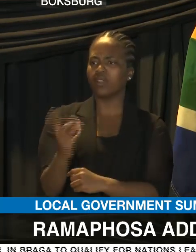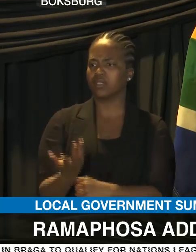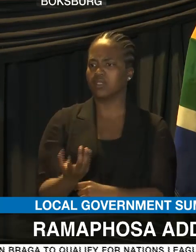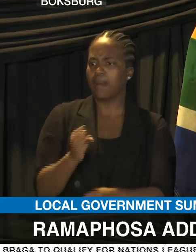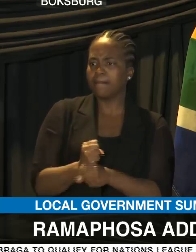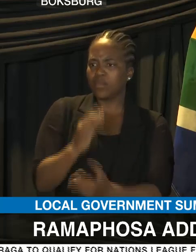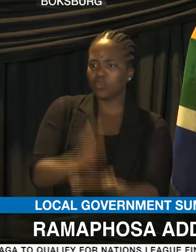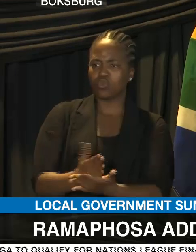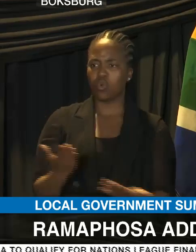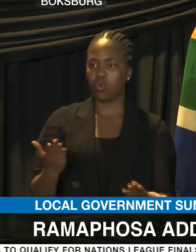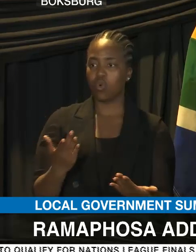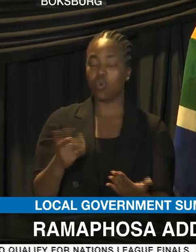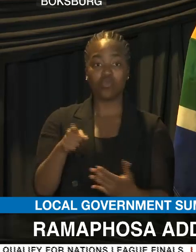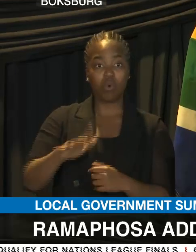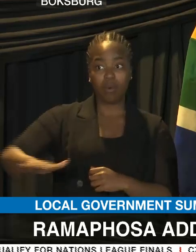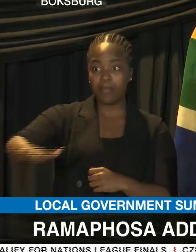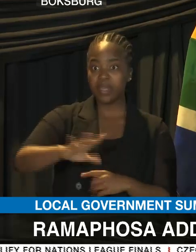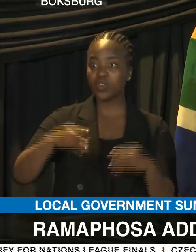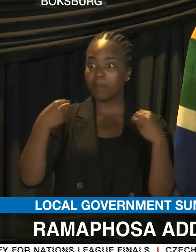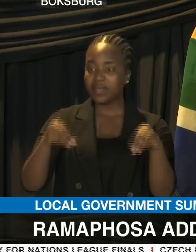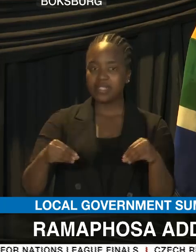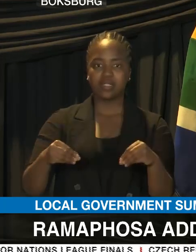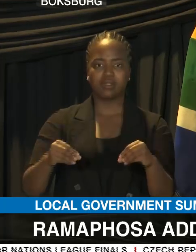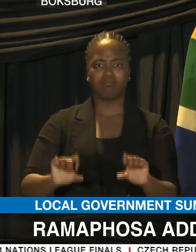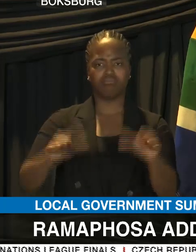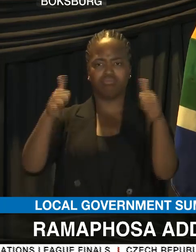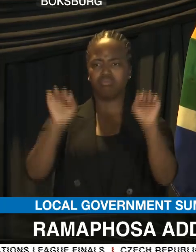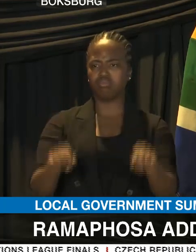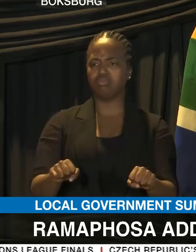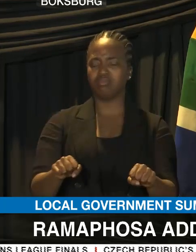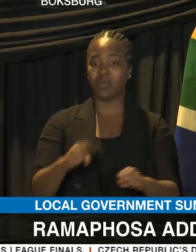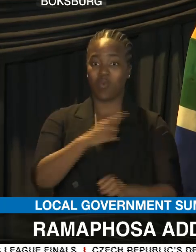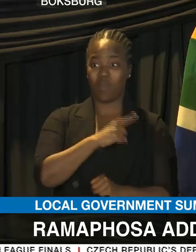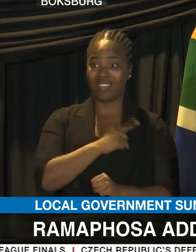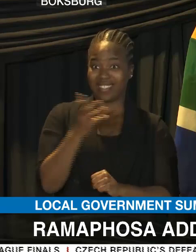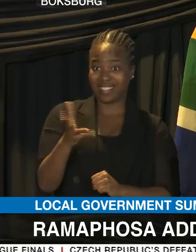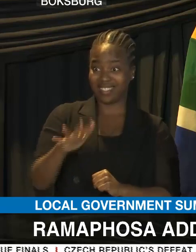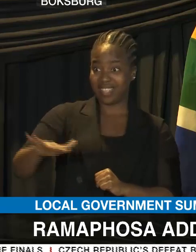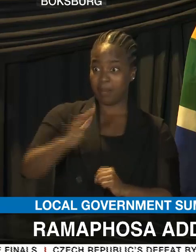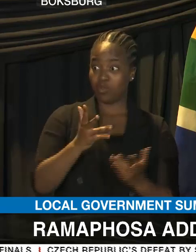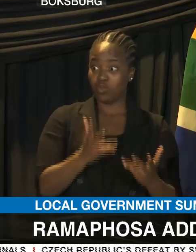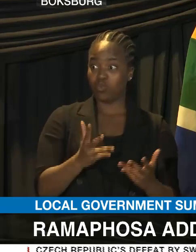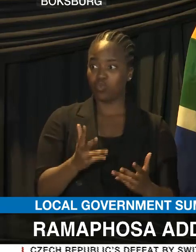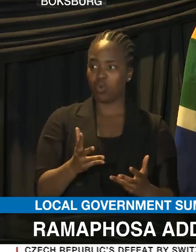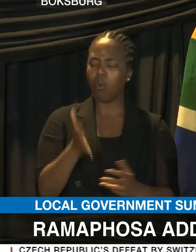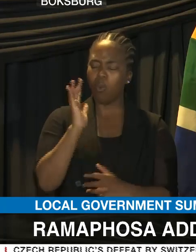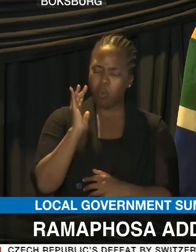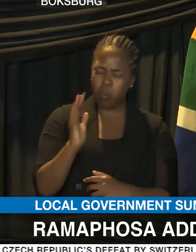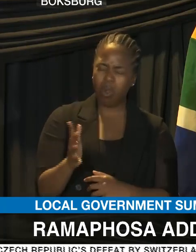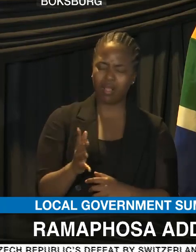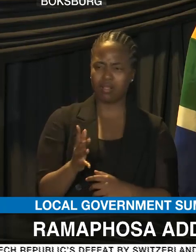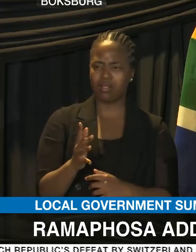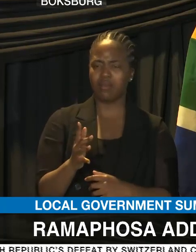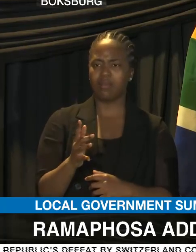to make sure that your facility, your business functions well? Because it is this facility that is going to pay